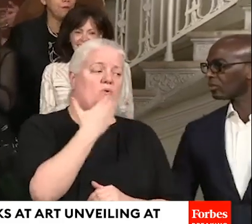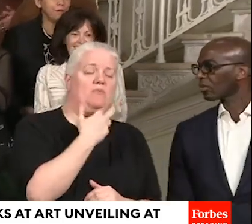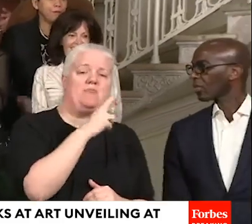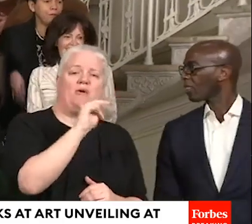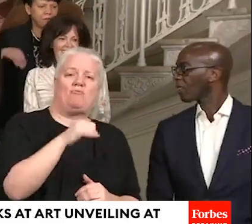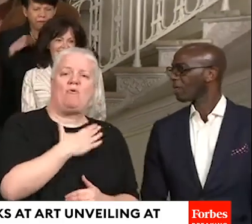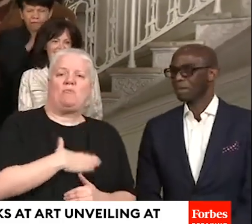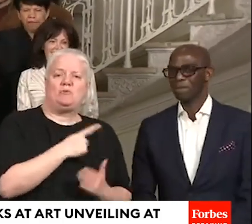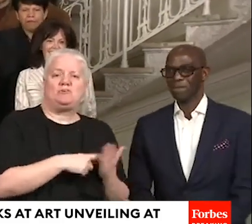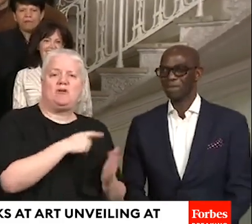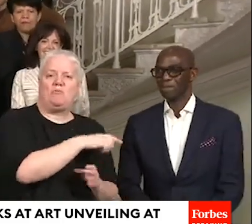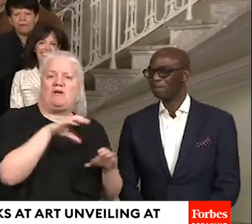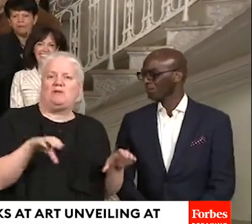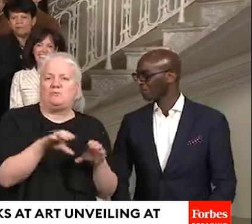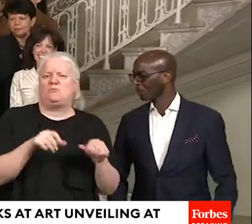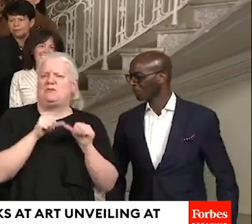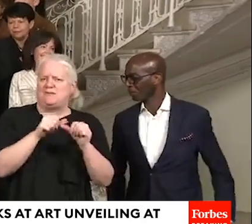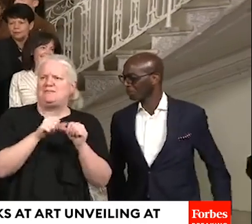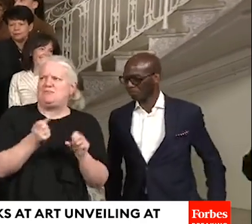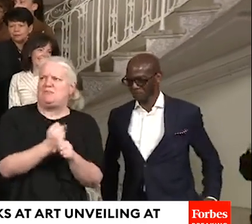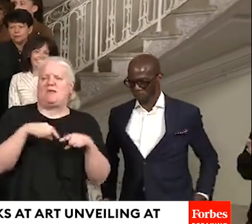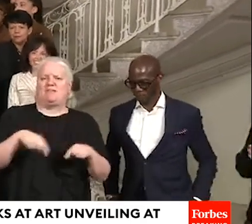to make this an artistic place.